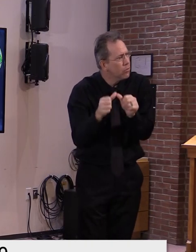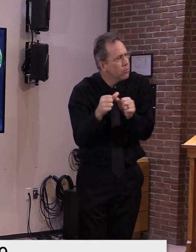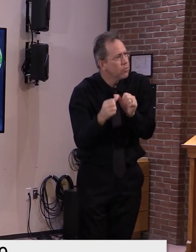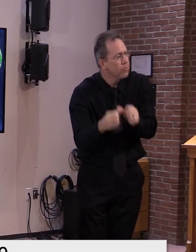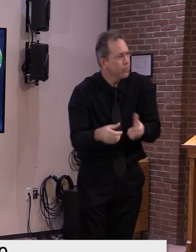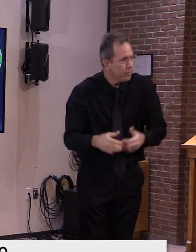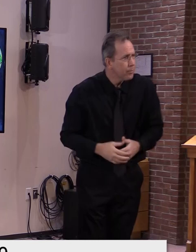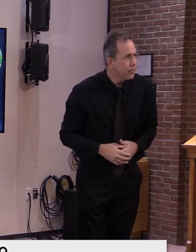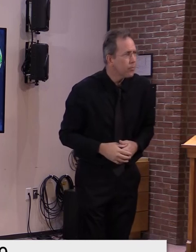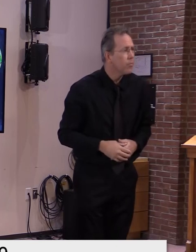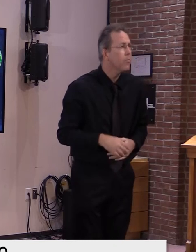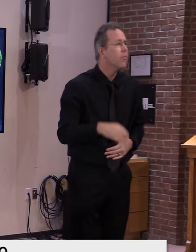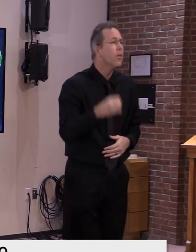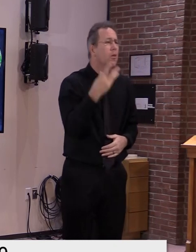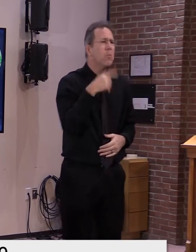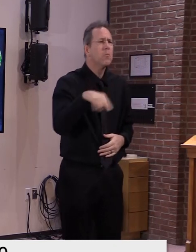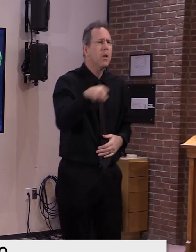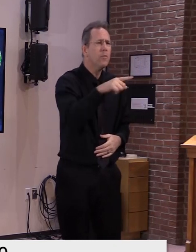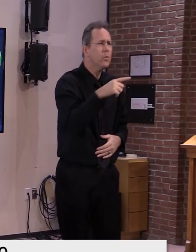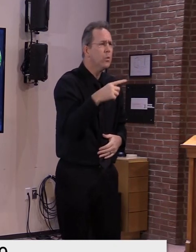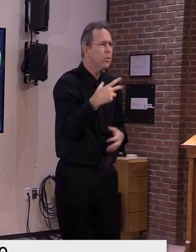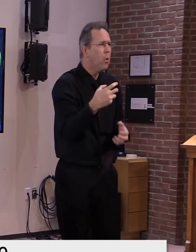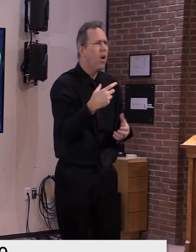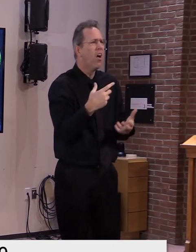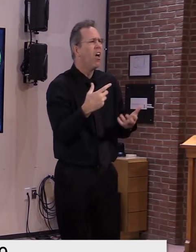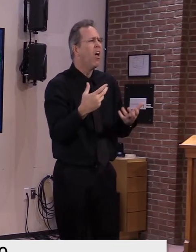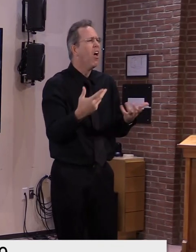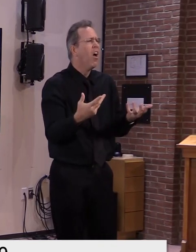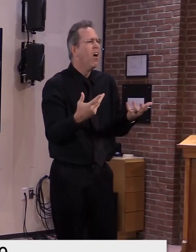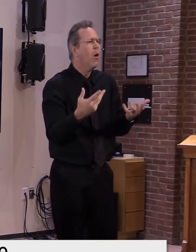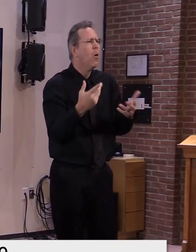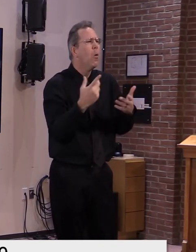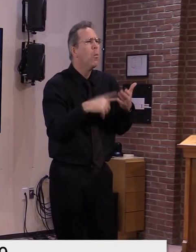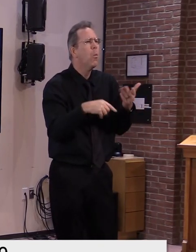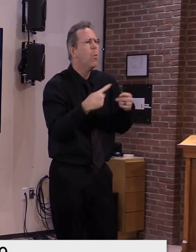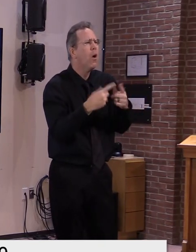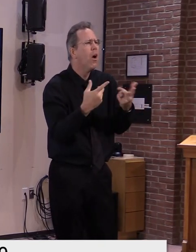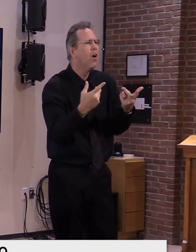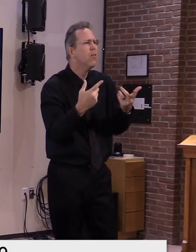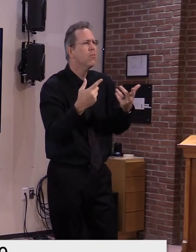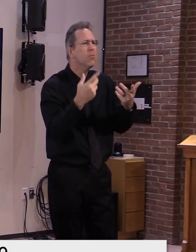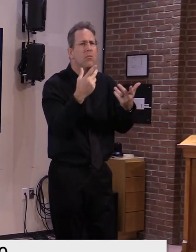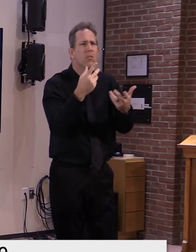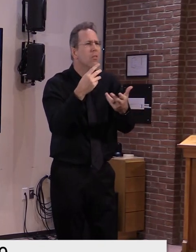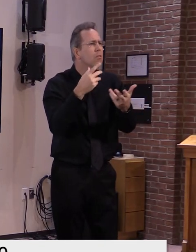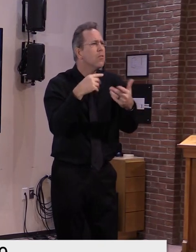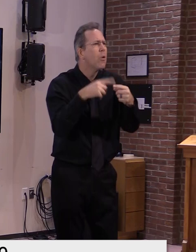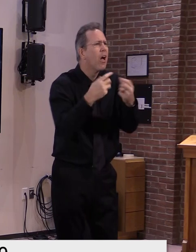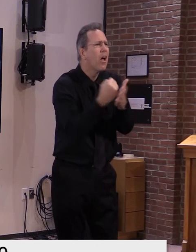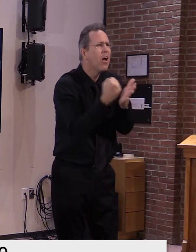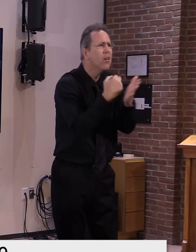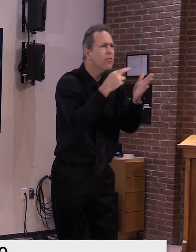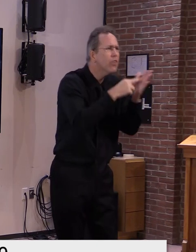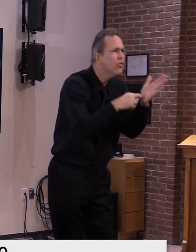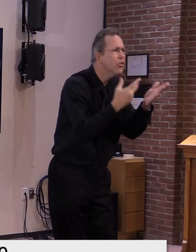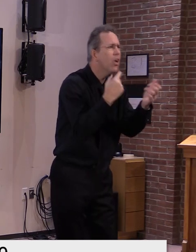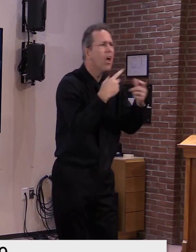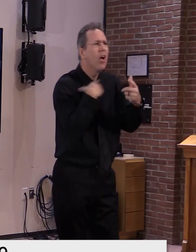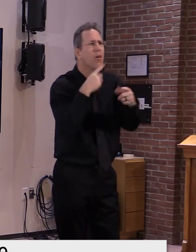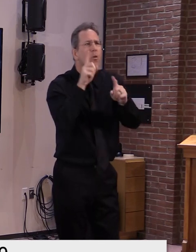waiting to hear when we might be able to roll back some of our most recent guidance and allow for more travel and